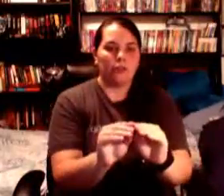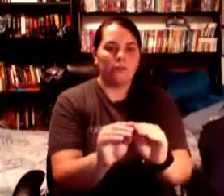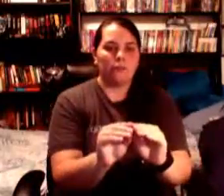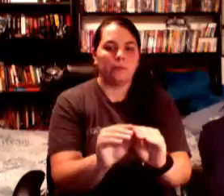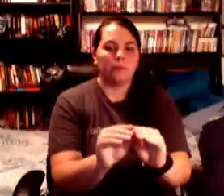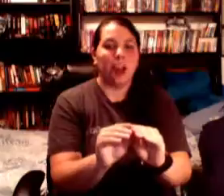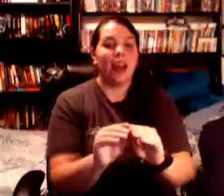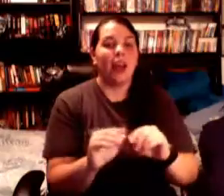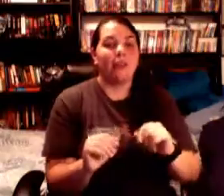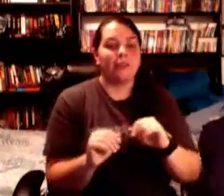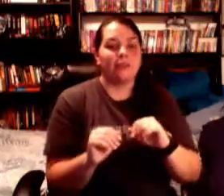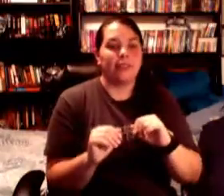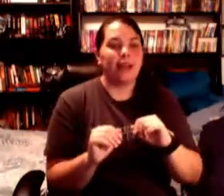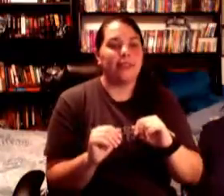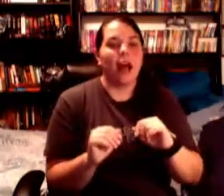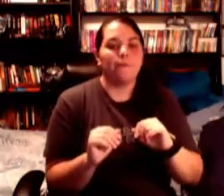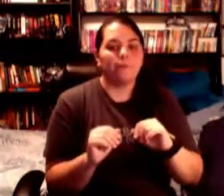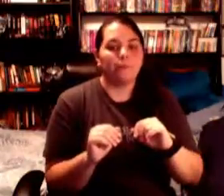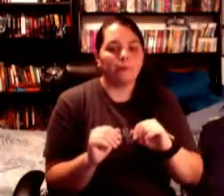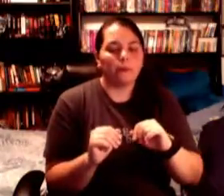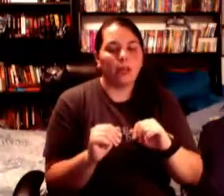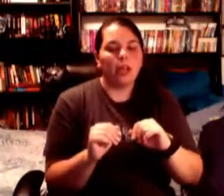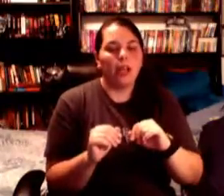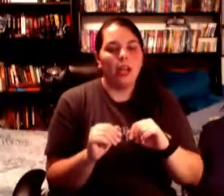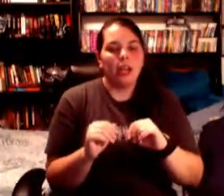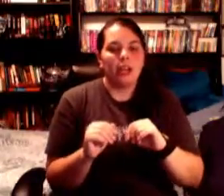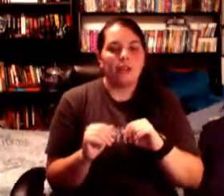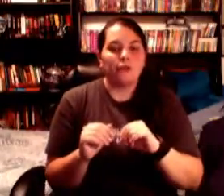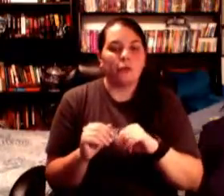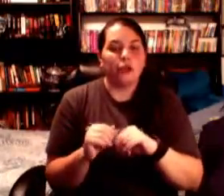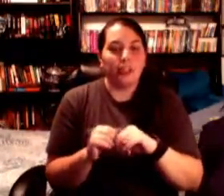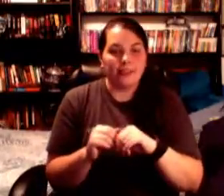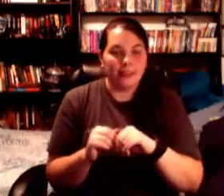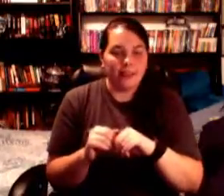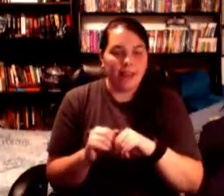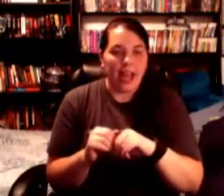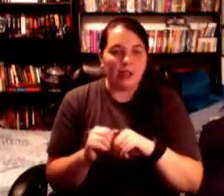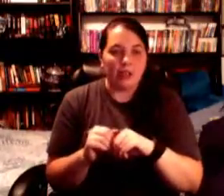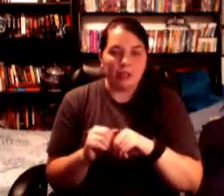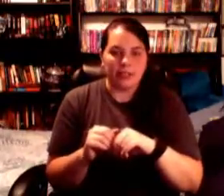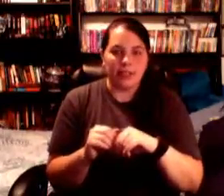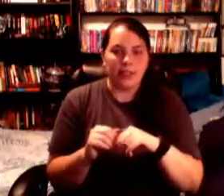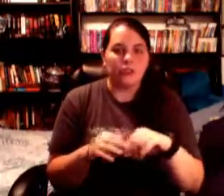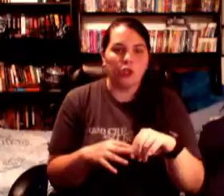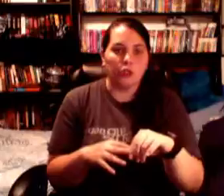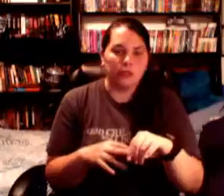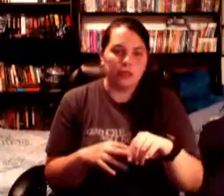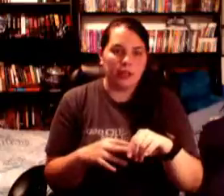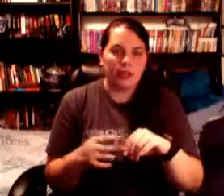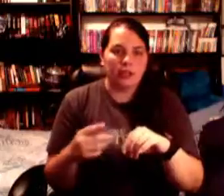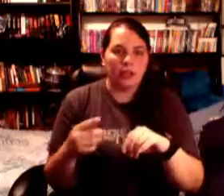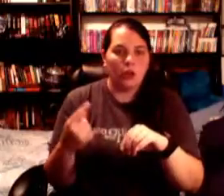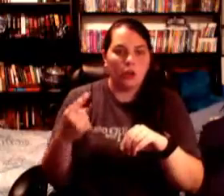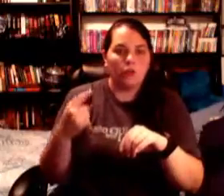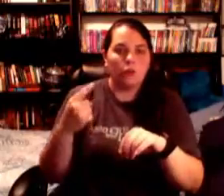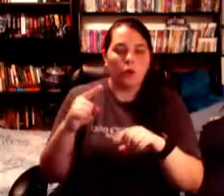gathered. Right? The second line is for Jesus had risen and soon would ascend.